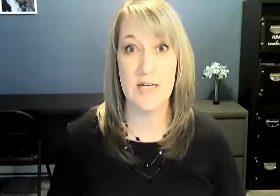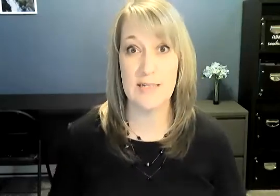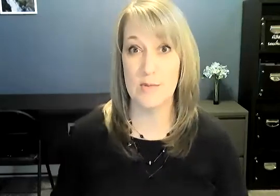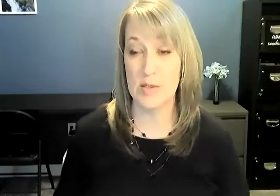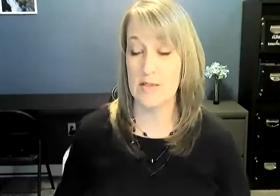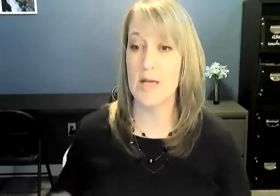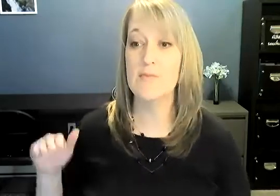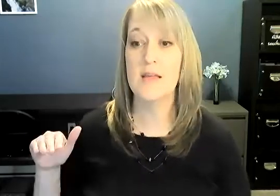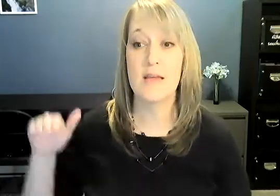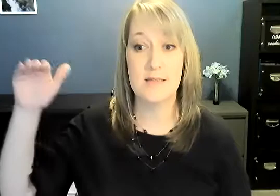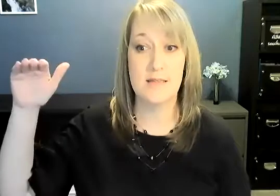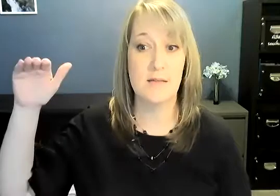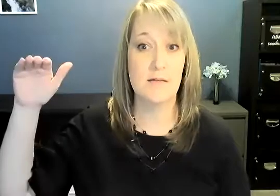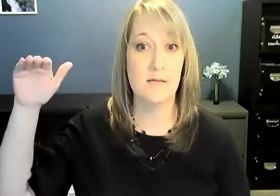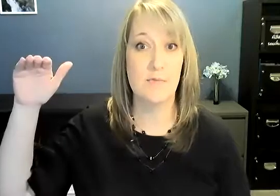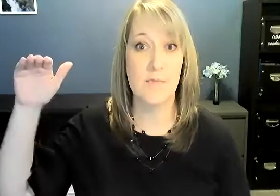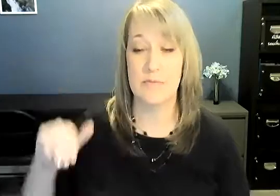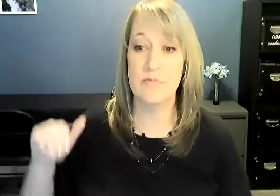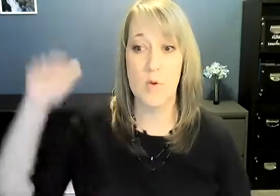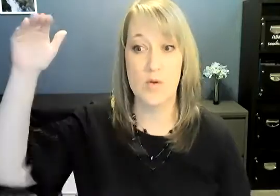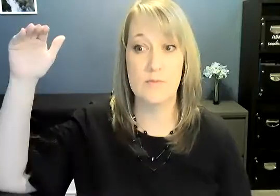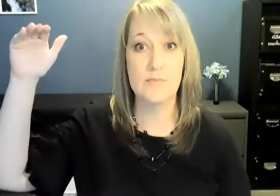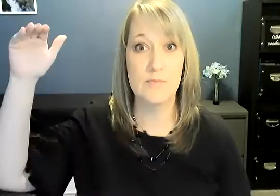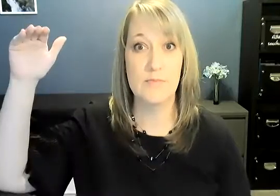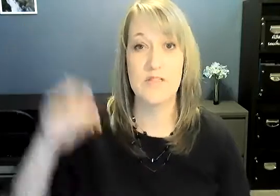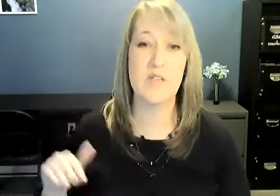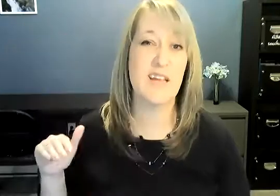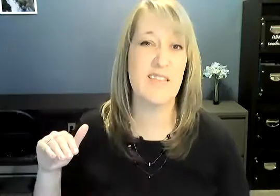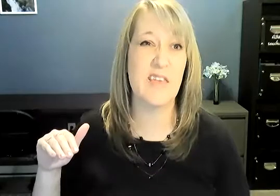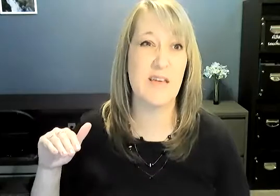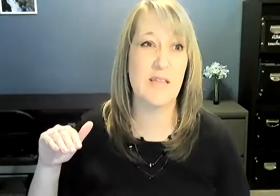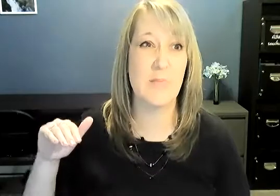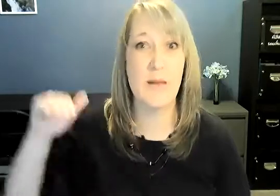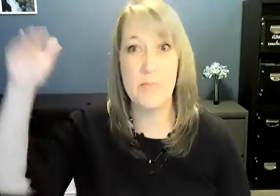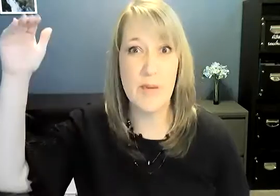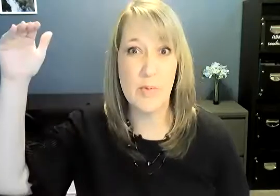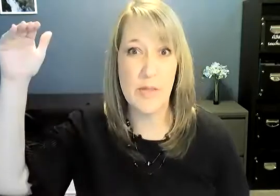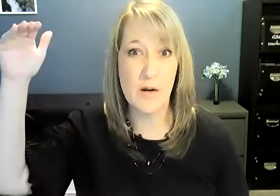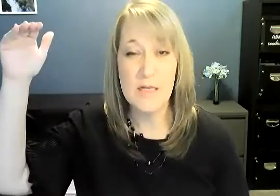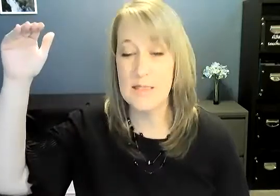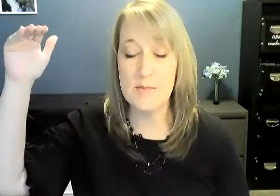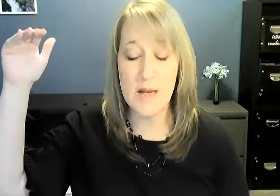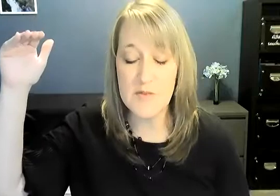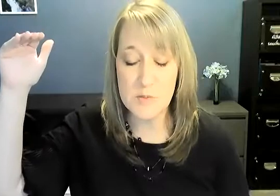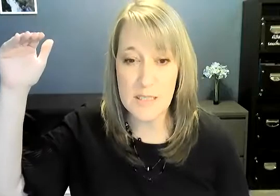ASL book as well, is like older. So kind of think like my big brother. Doesn't matter if he's really